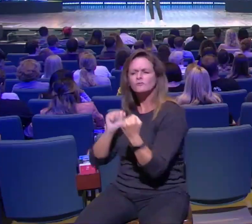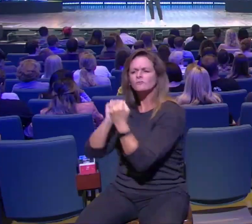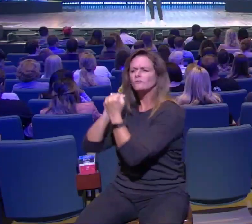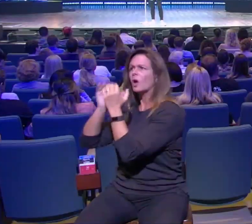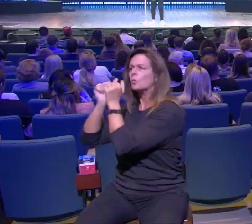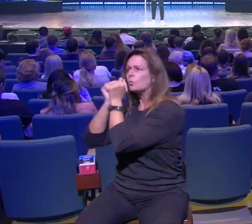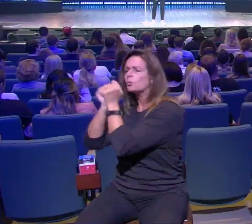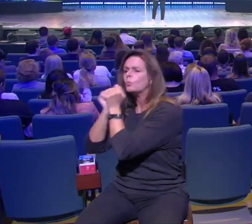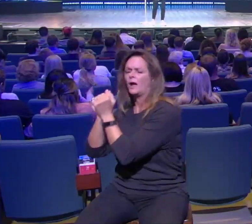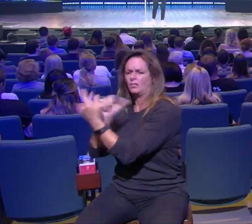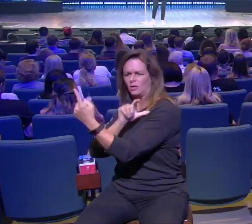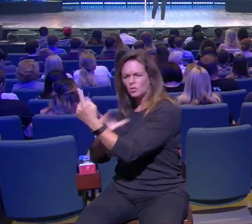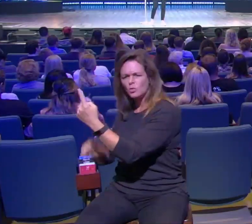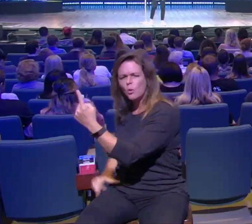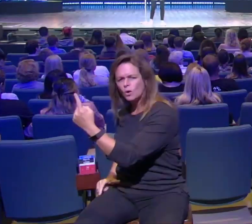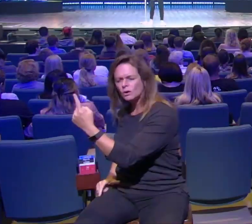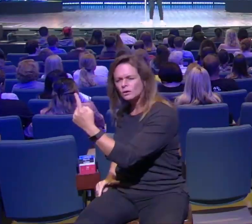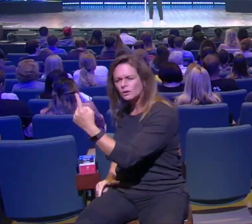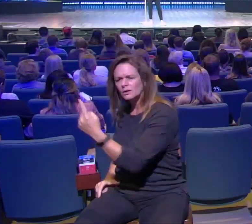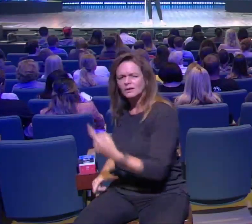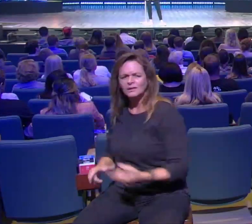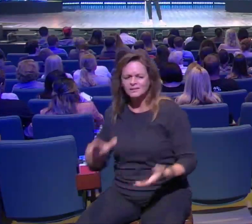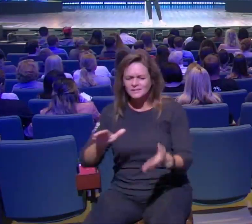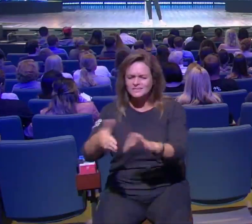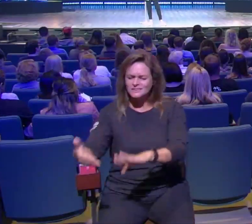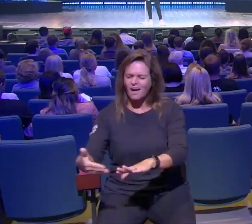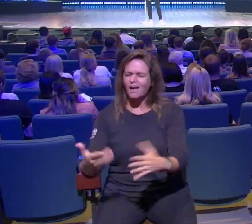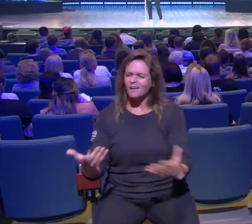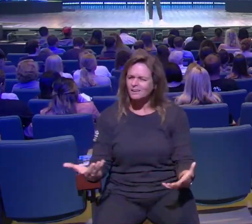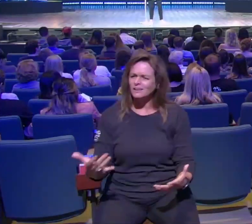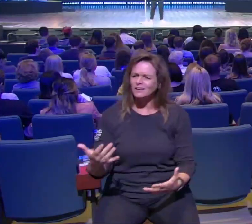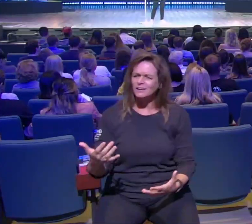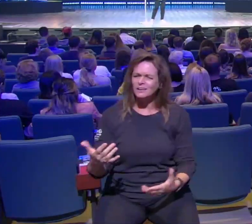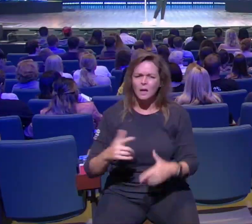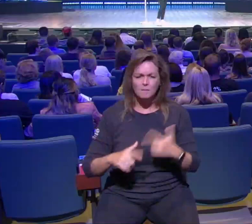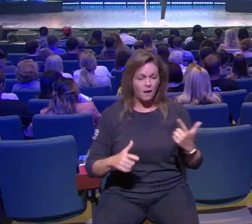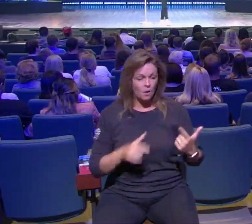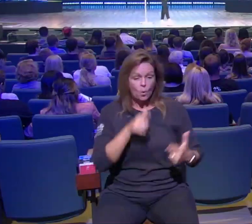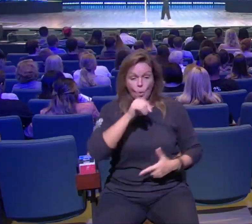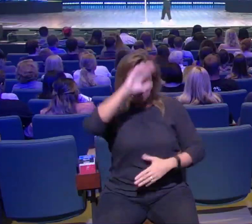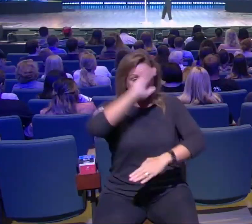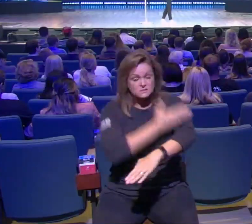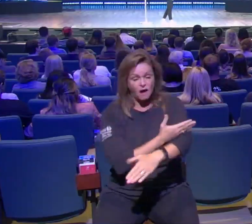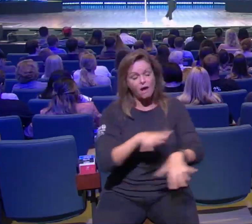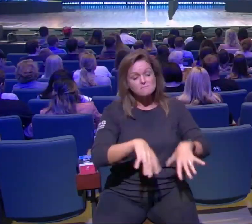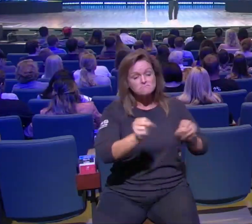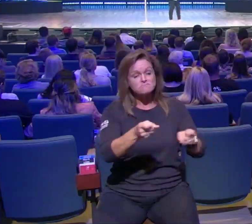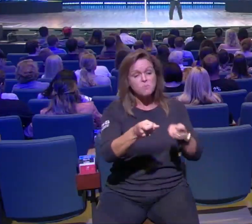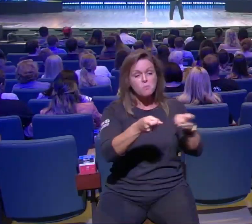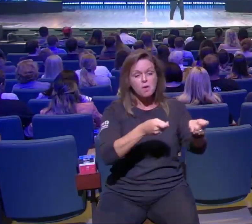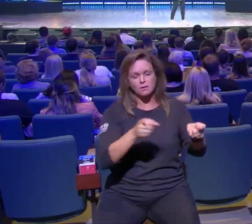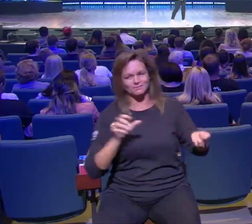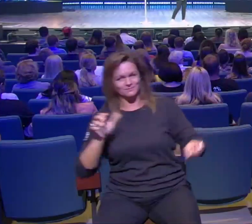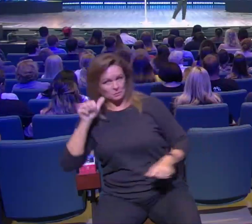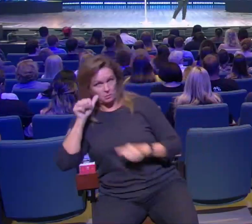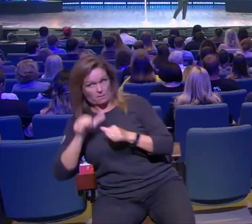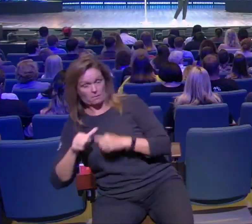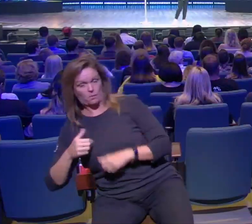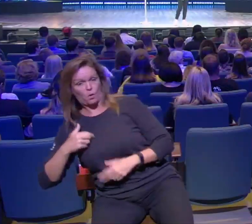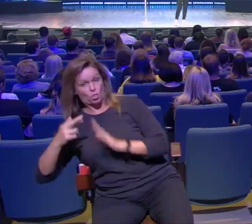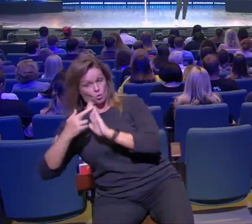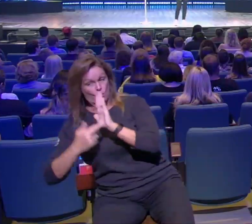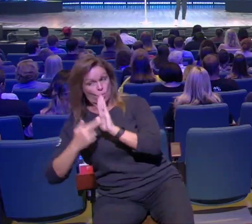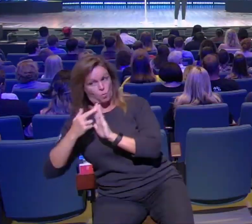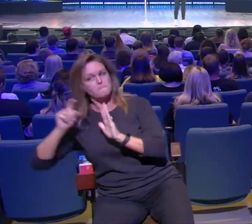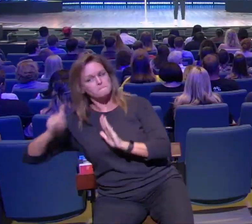but he died for his own sin like the rest of the generation did, and he left no sons. Why should our father's name disappear from his clan